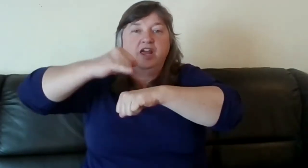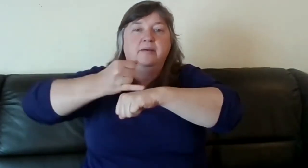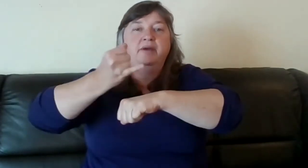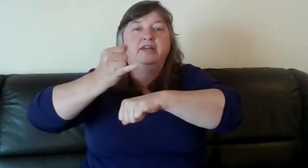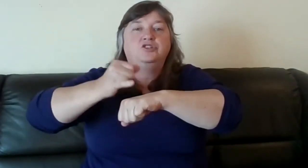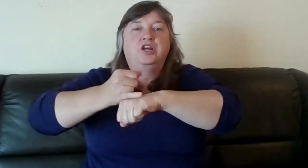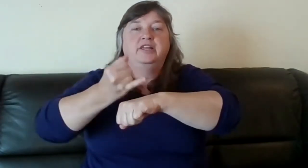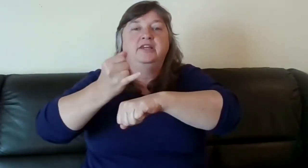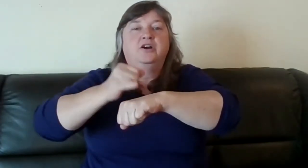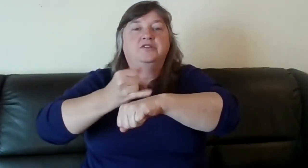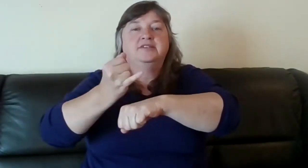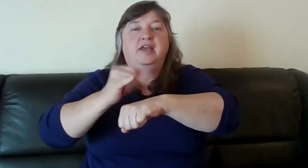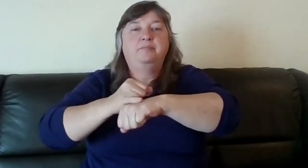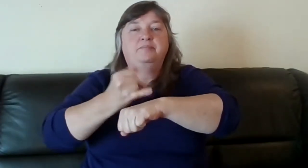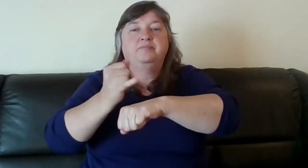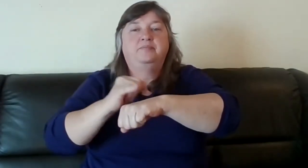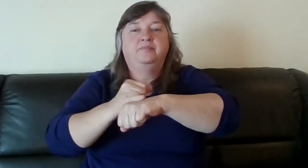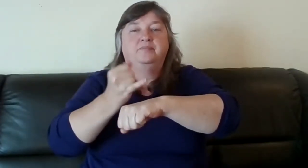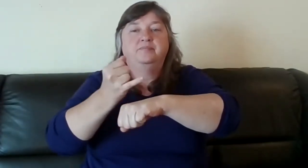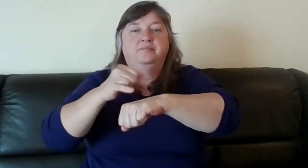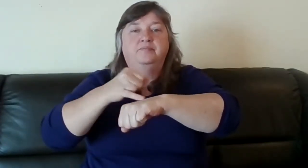jam and jelly are the same.